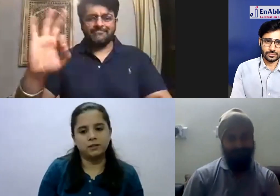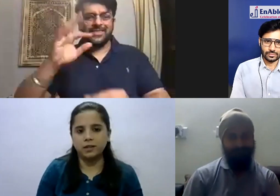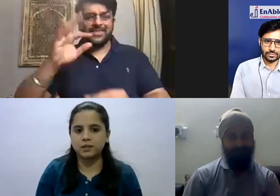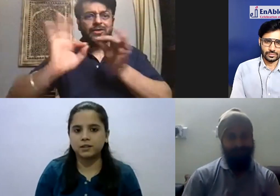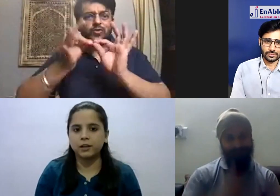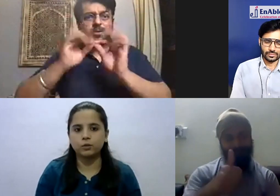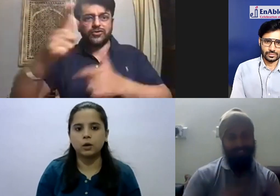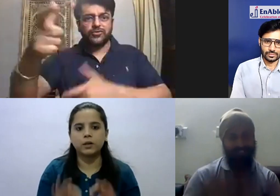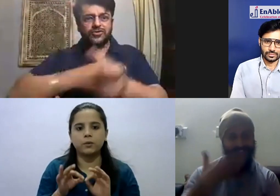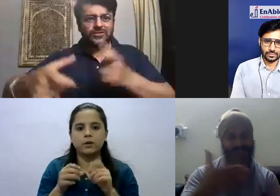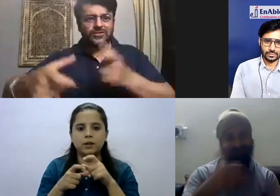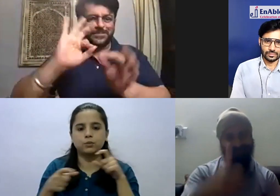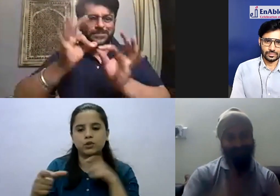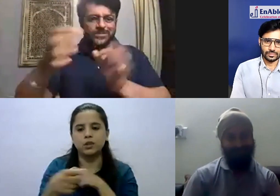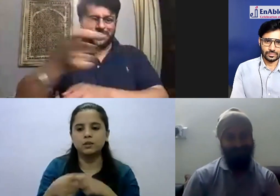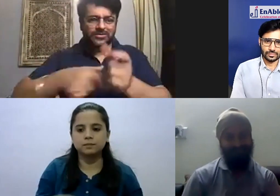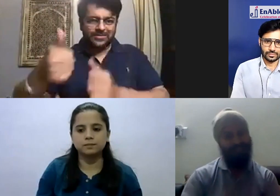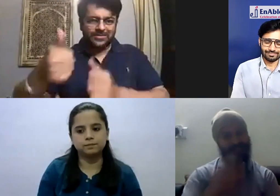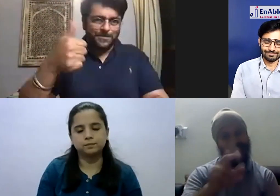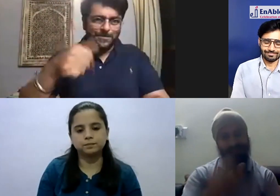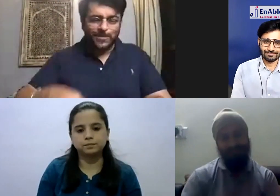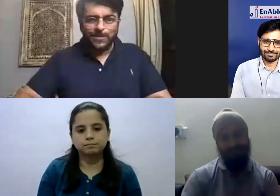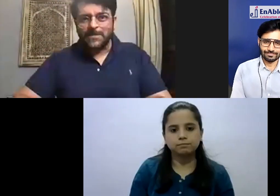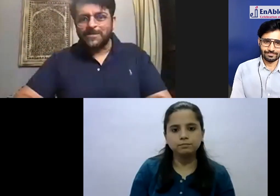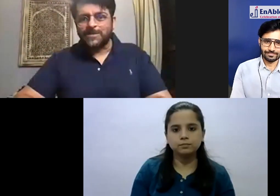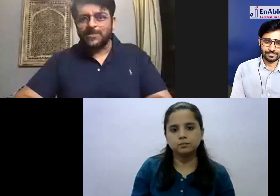Okay, great. Thank you. Now interpreter is switching.